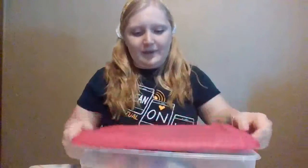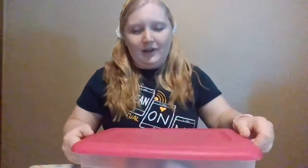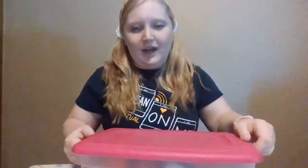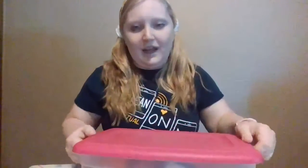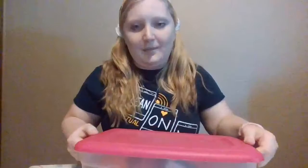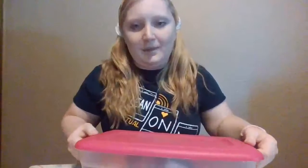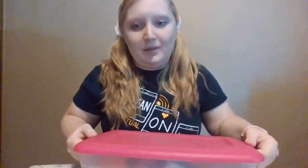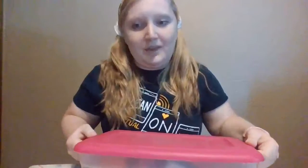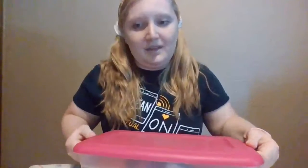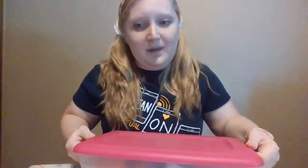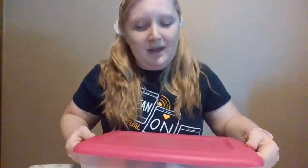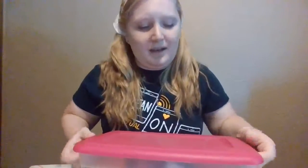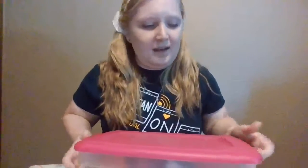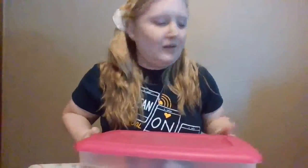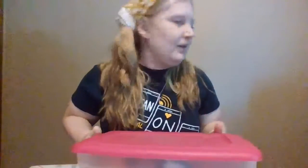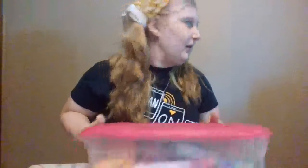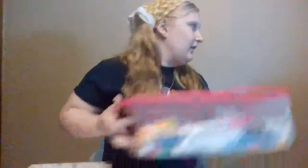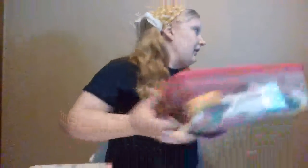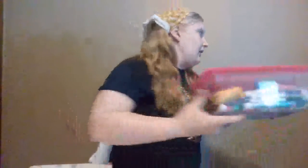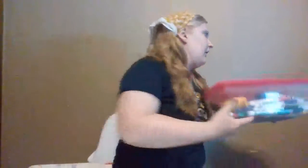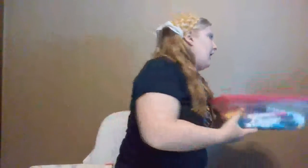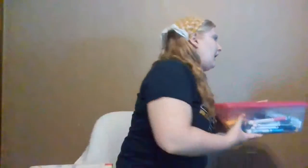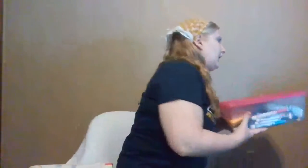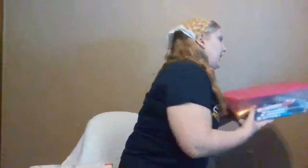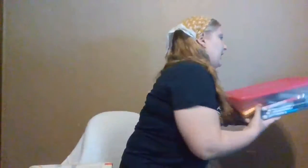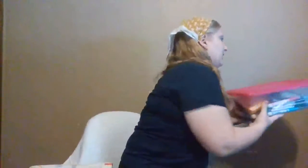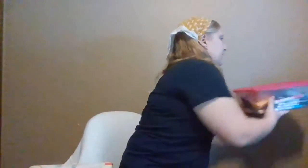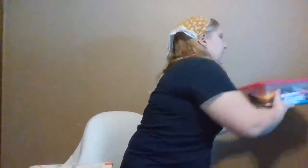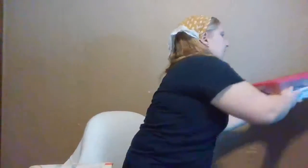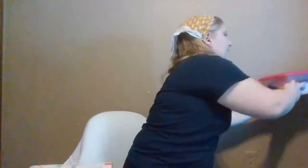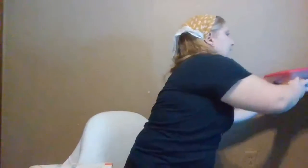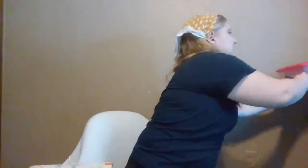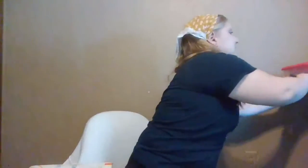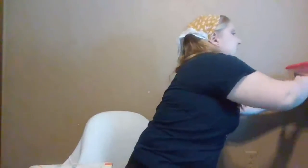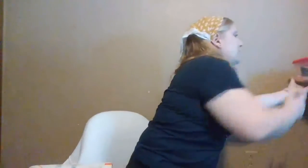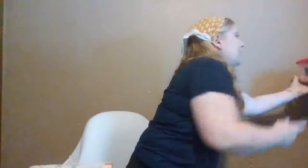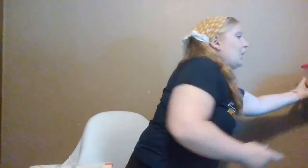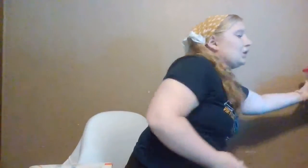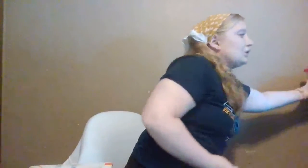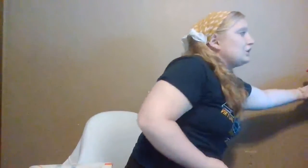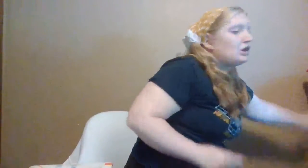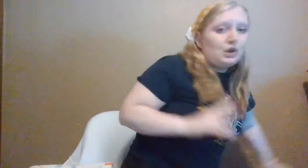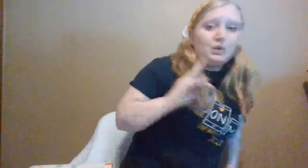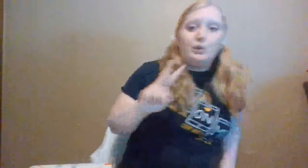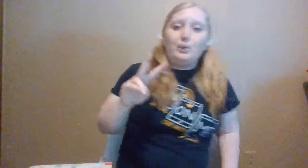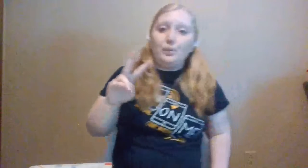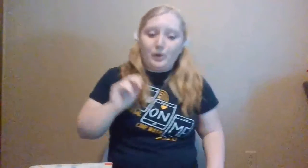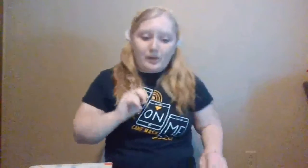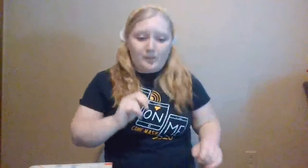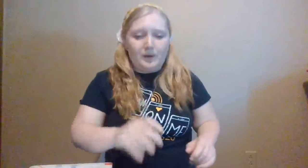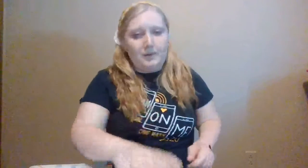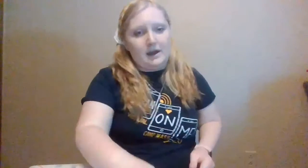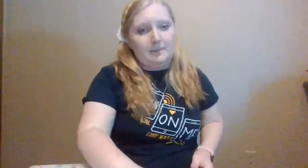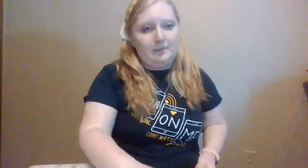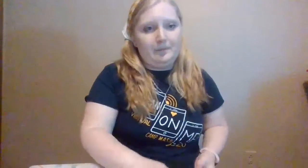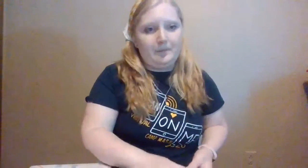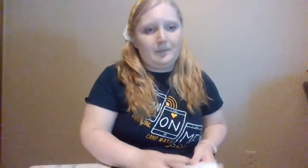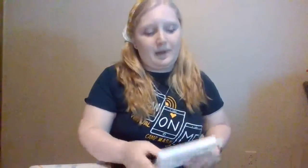All right, I'm going to put these back now. All right, let's do 2 more and then we're going to be done.